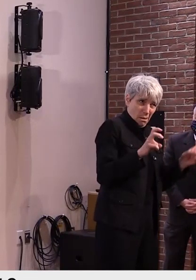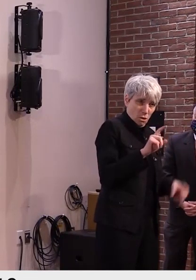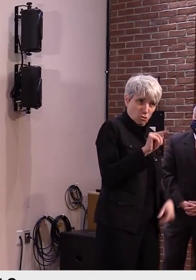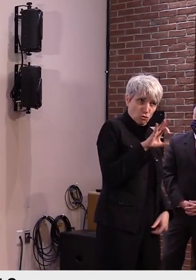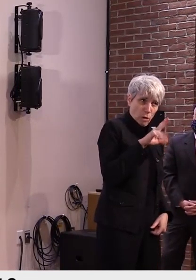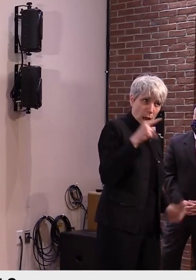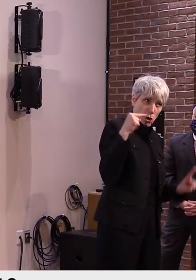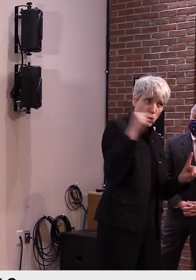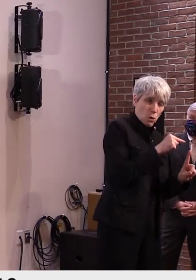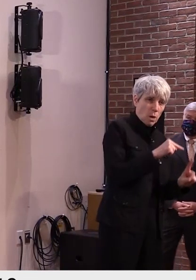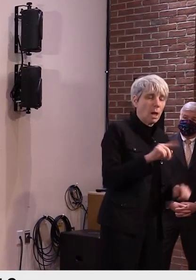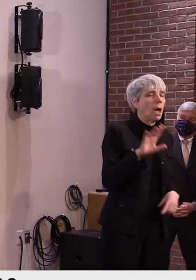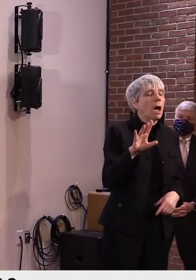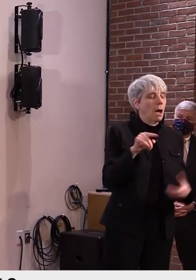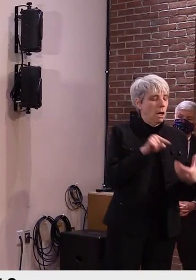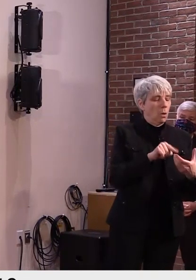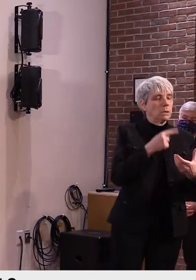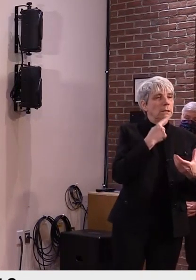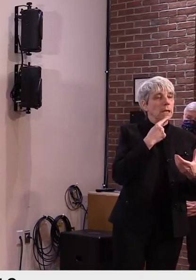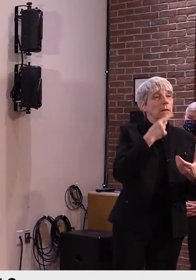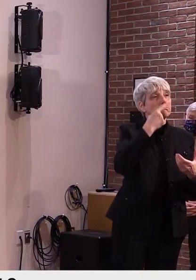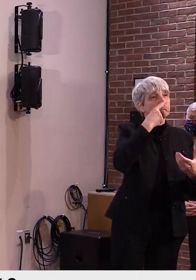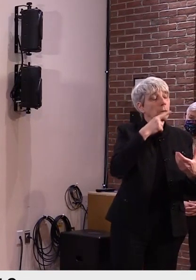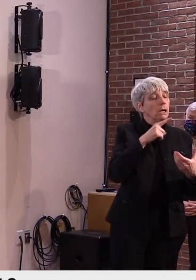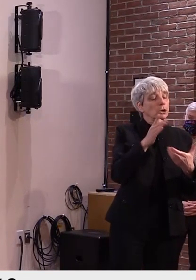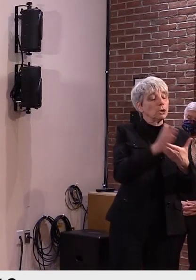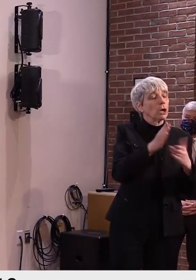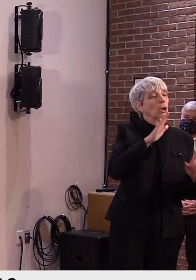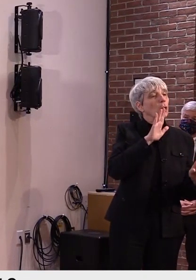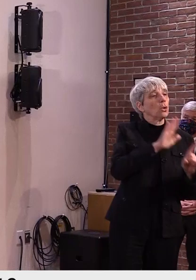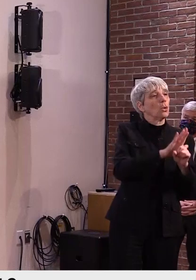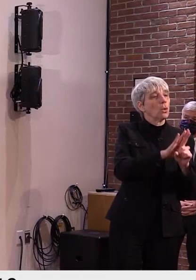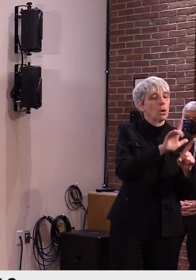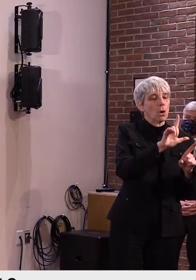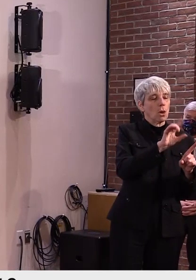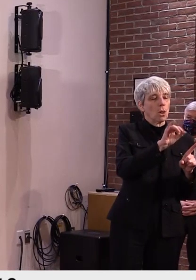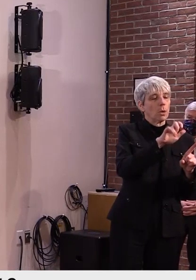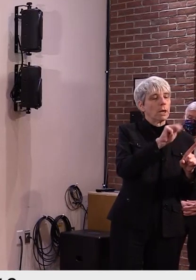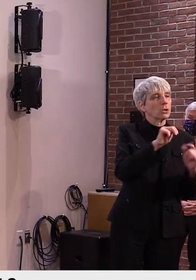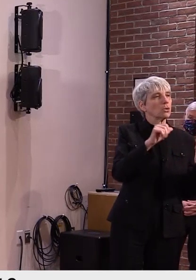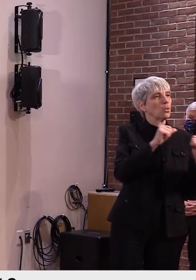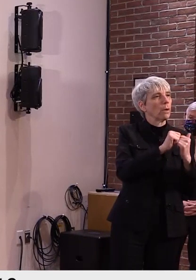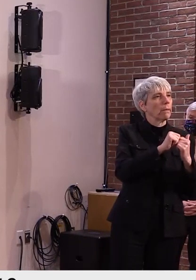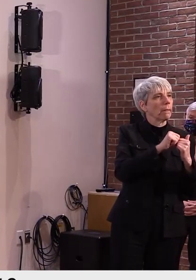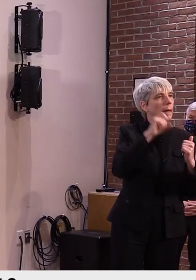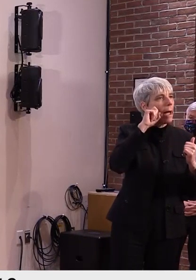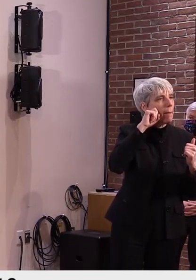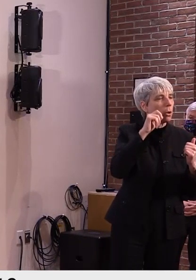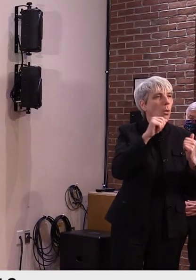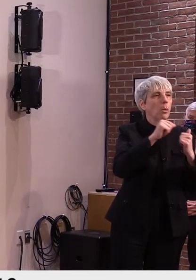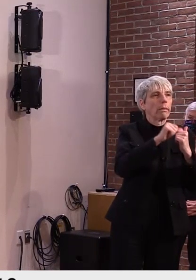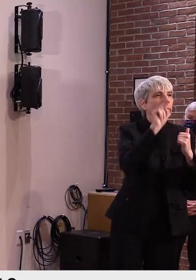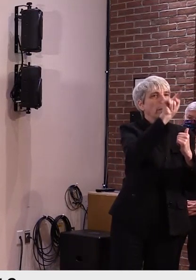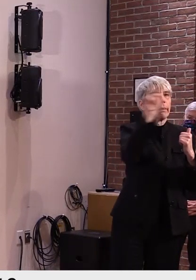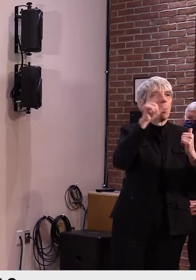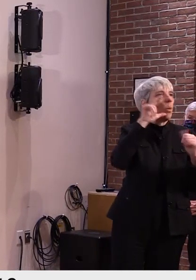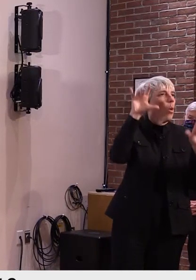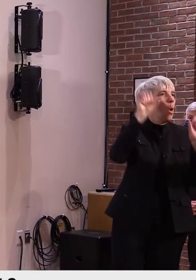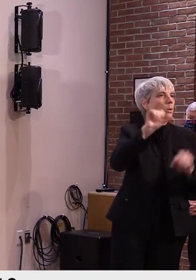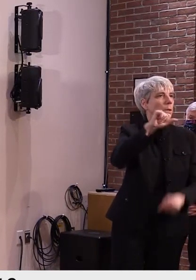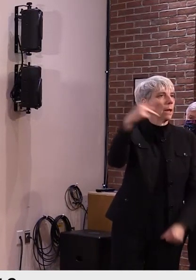is, can we share your mobility with, you know, Apple or whomever the app might be with? And that's been my experience